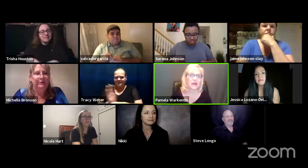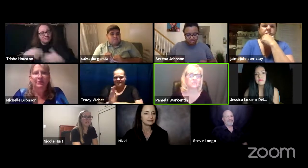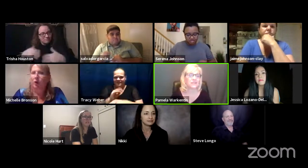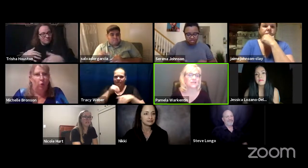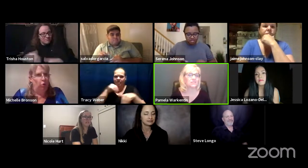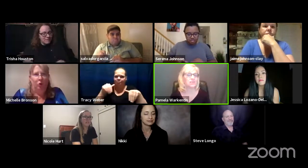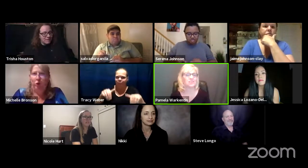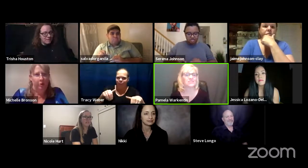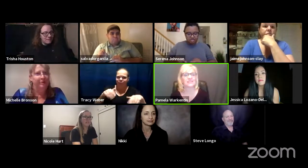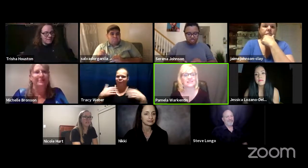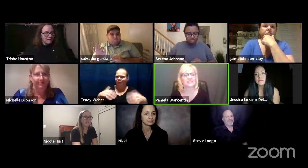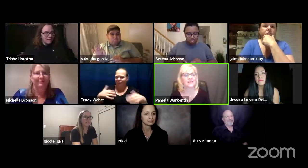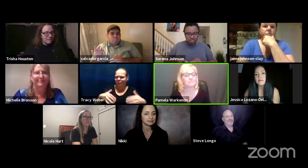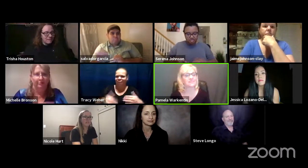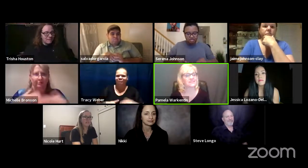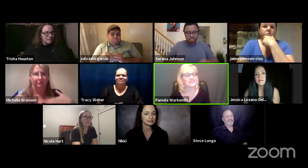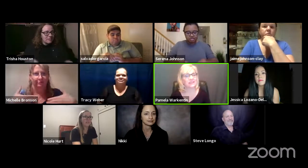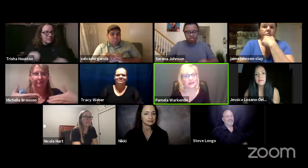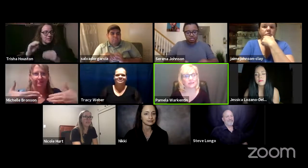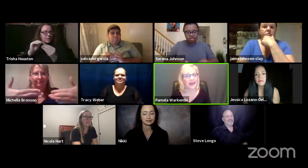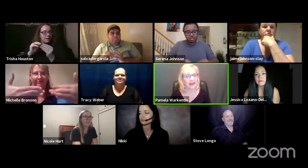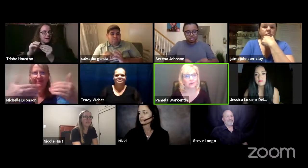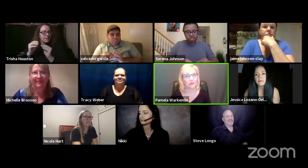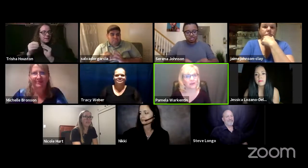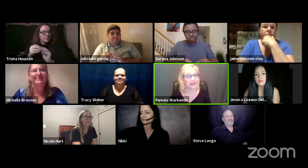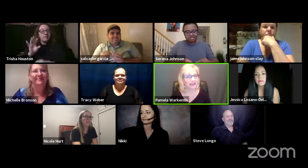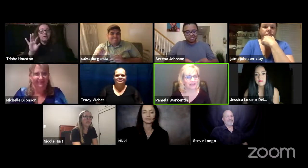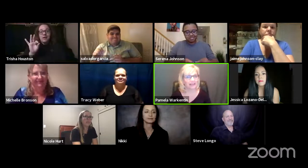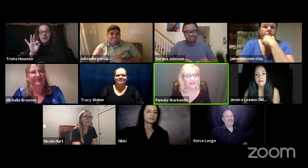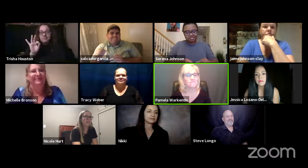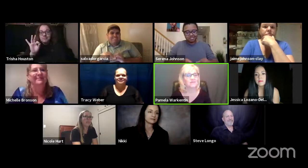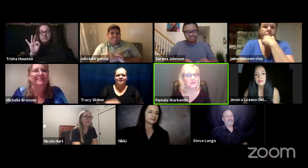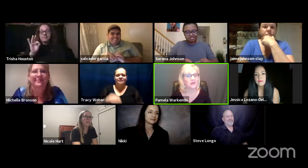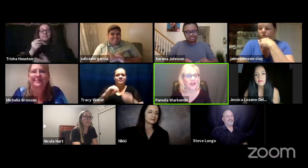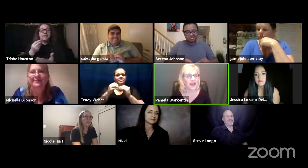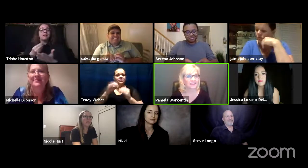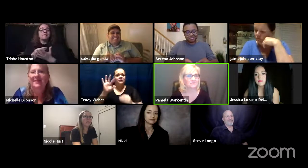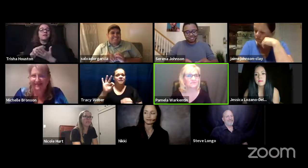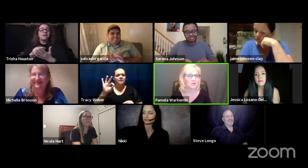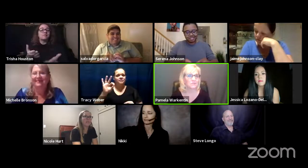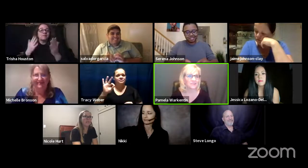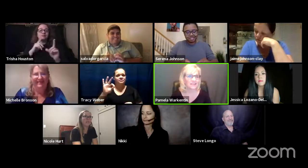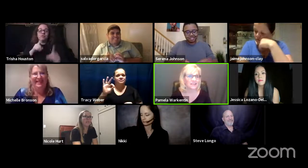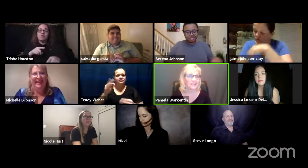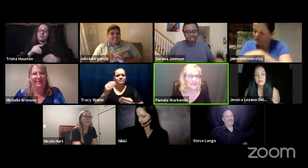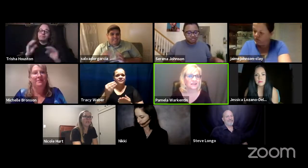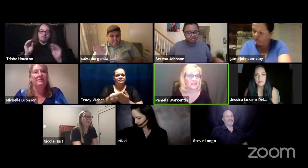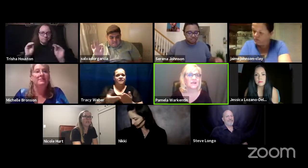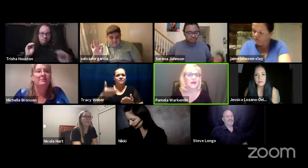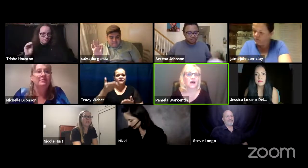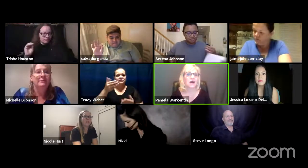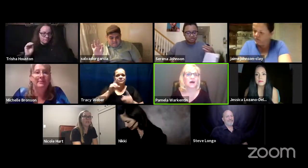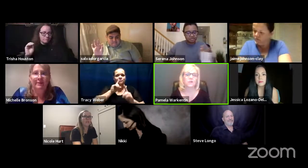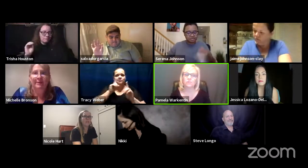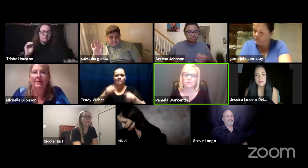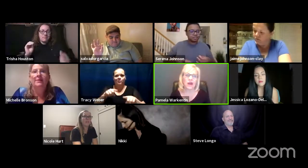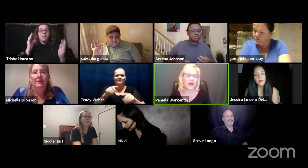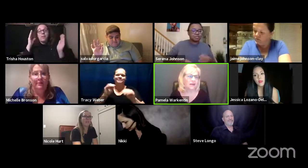about. DHHSC has not been sitting back and doing anything. They've been very active, very busy. We do not have